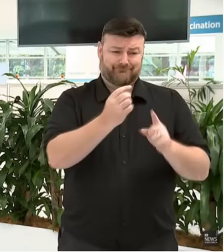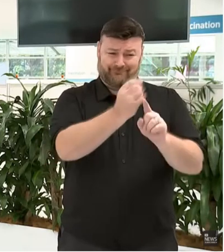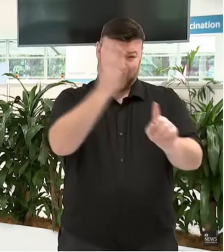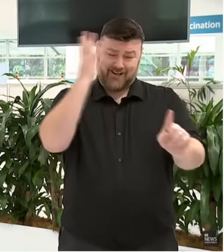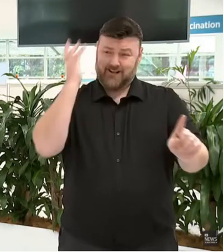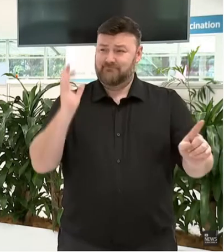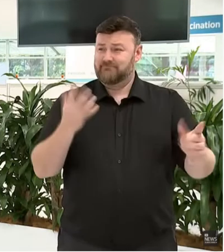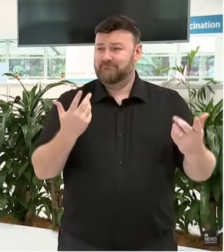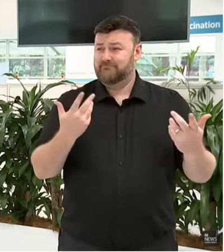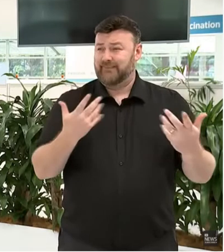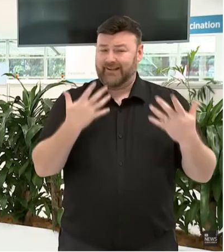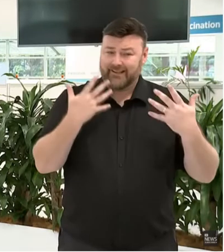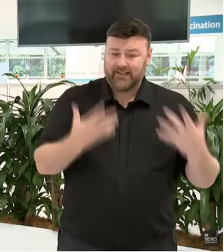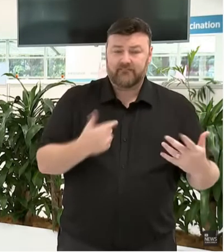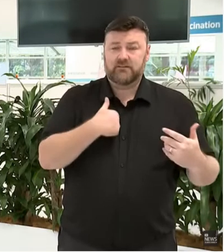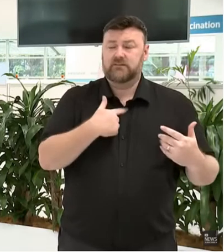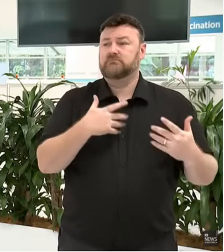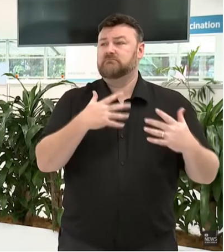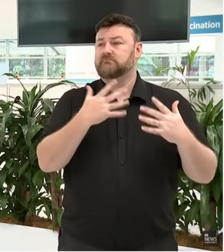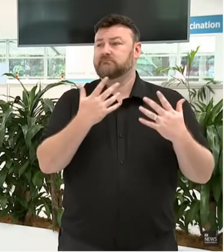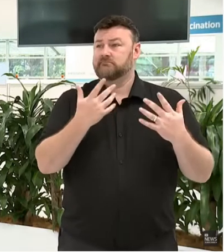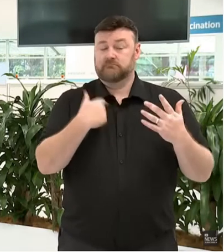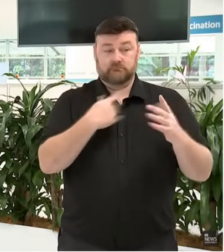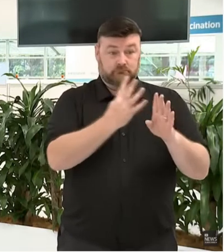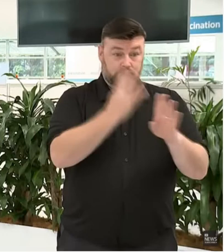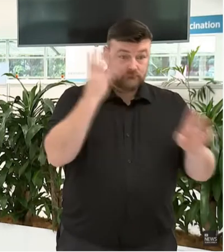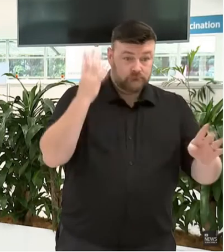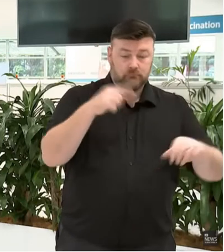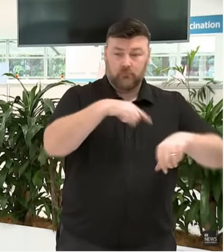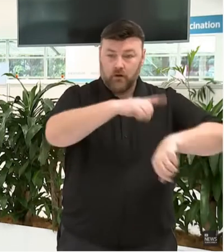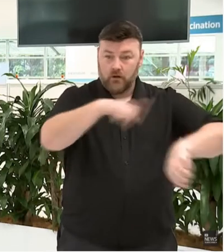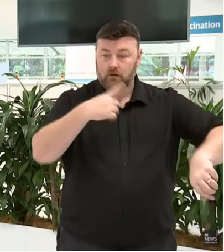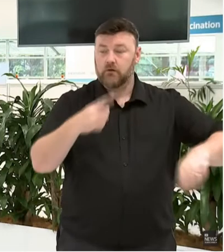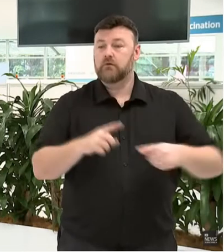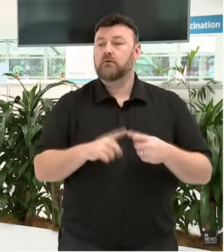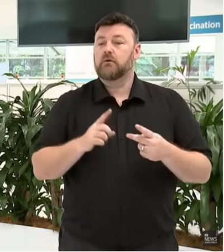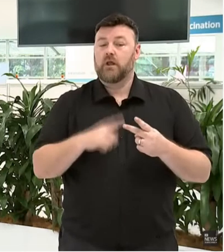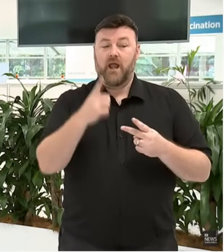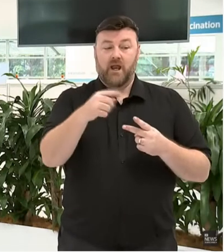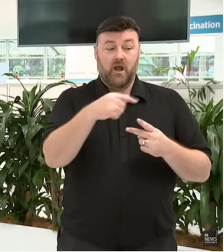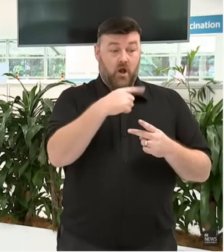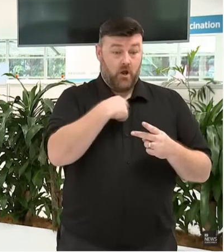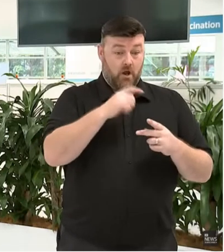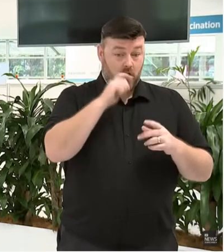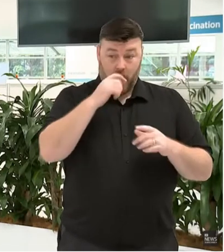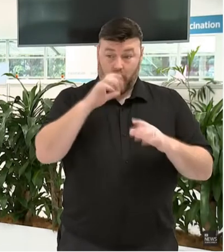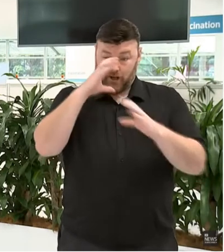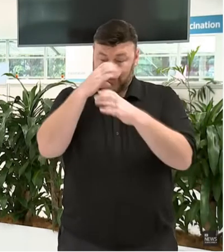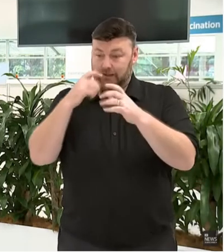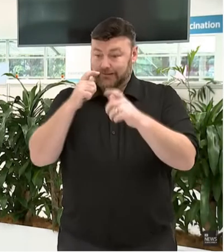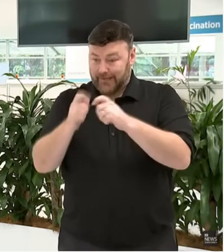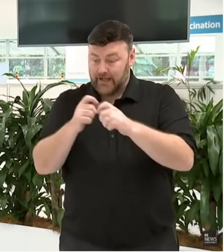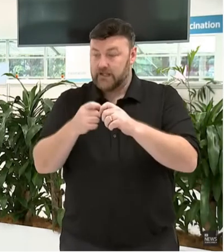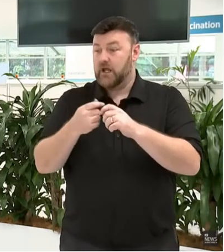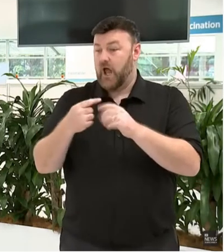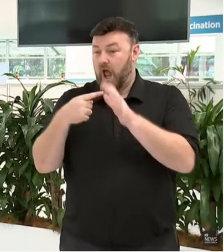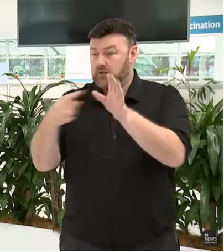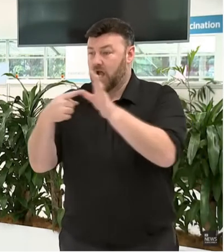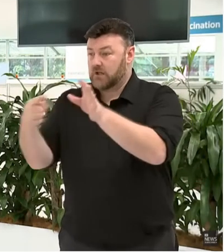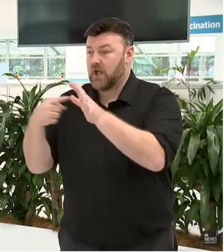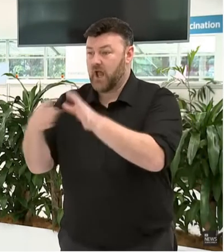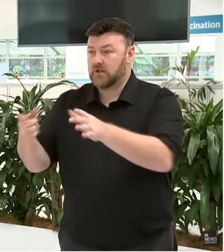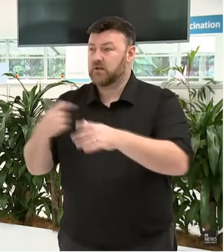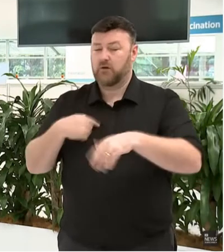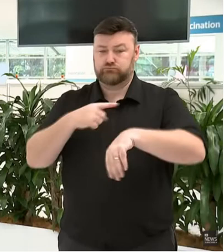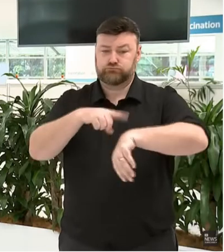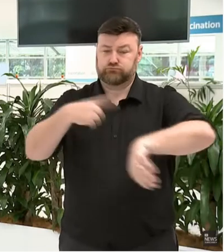on the system. And that's just not long queues. It's slowing down the turnaround time for New South Wales Health to be